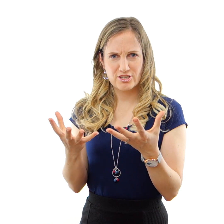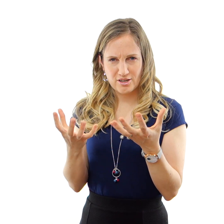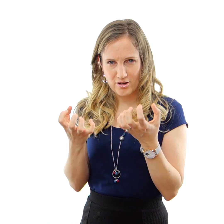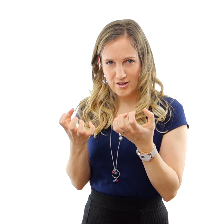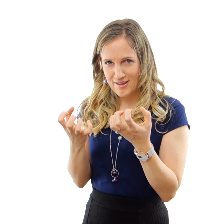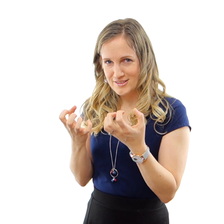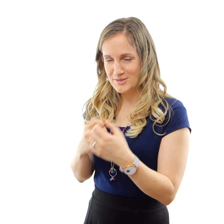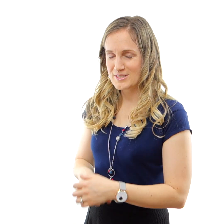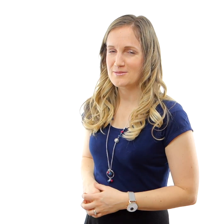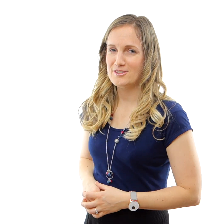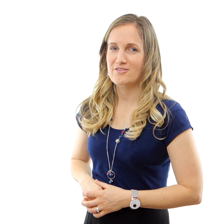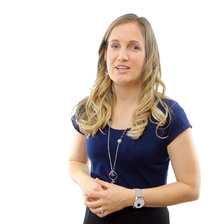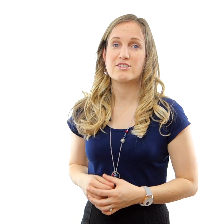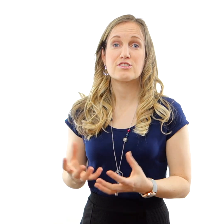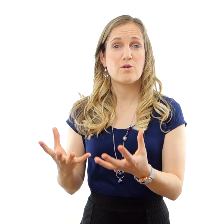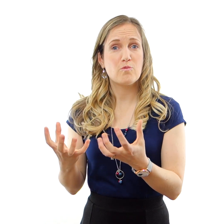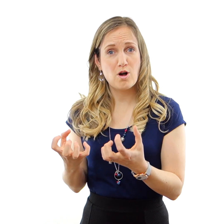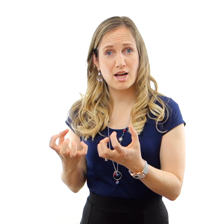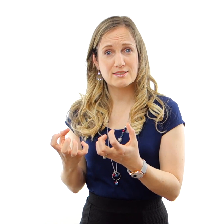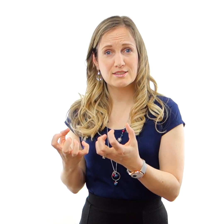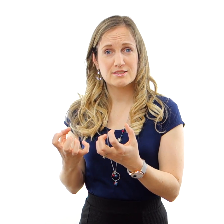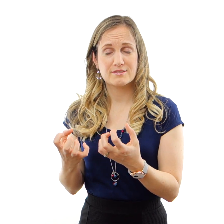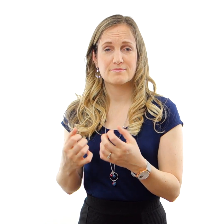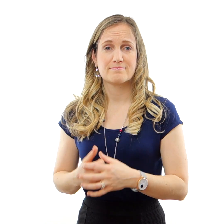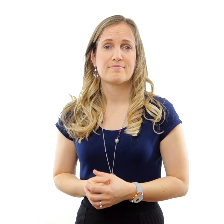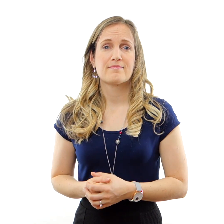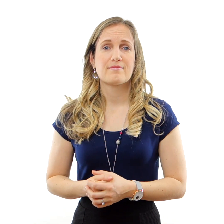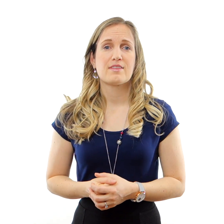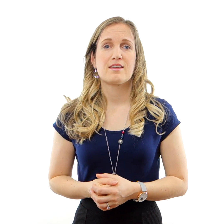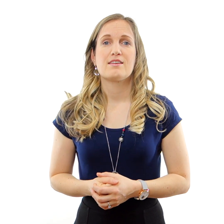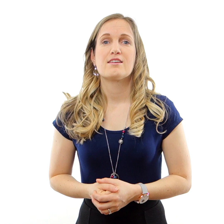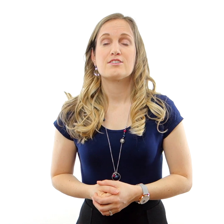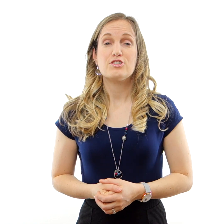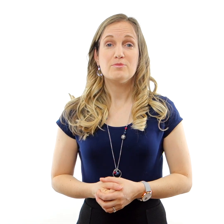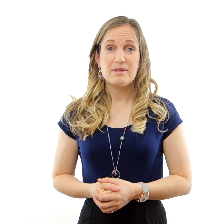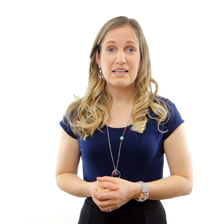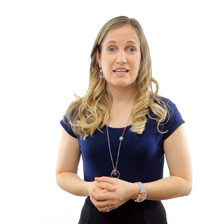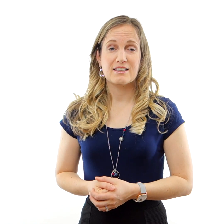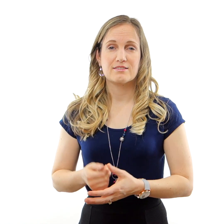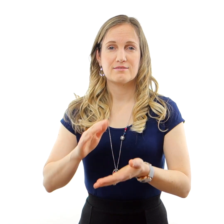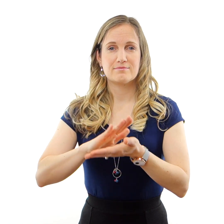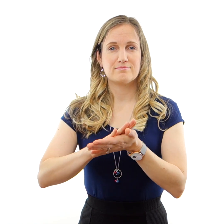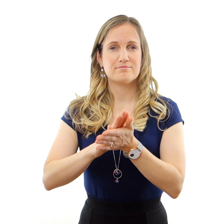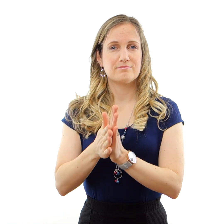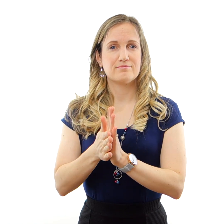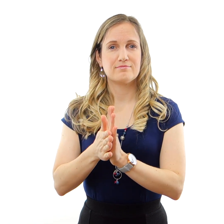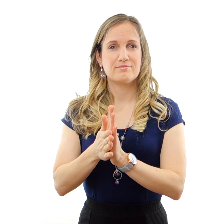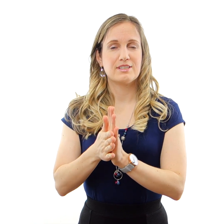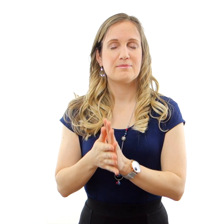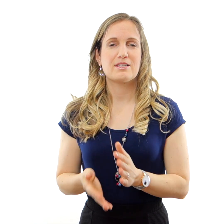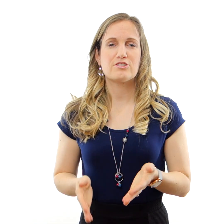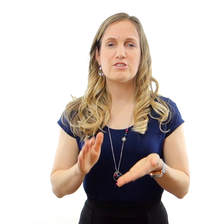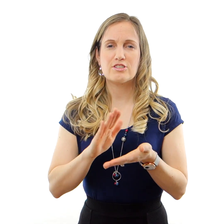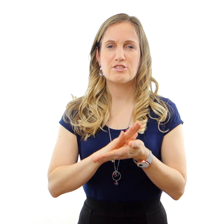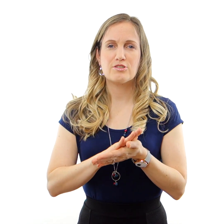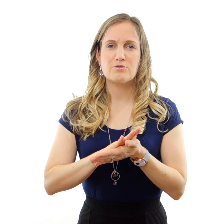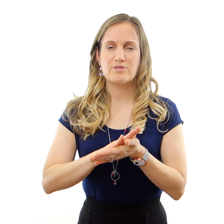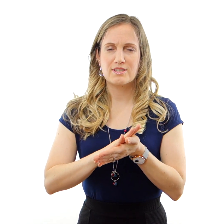to squeeze it with your fingers. So want. To be. Make sure you just do a really